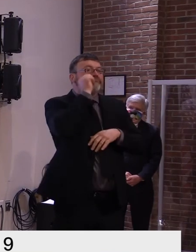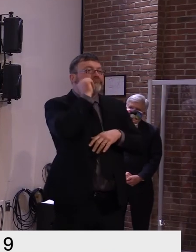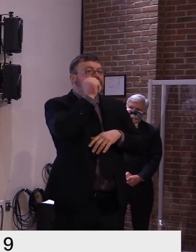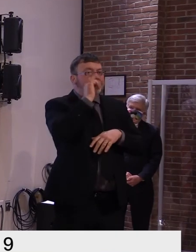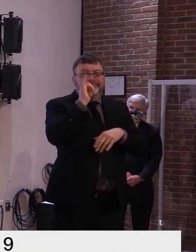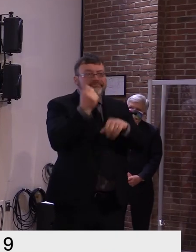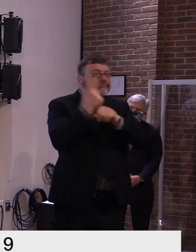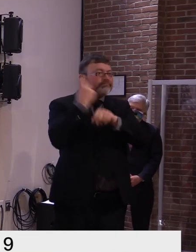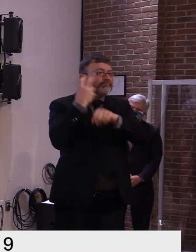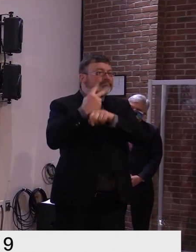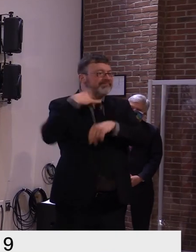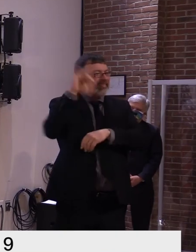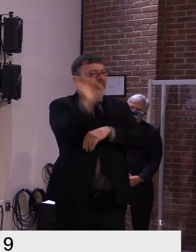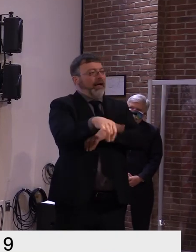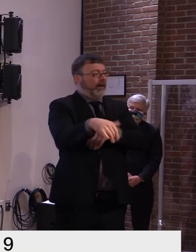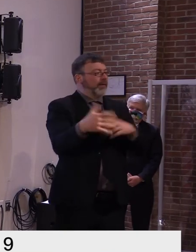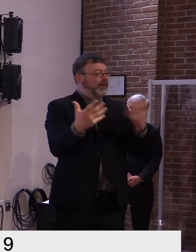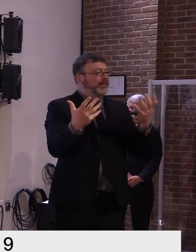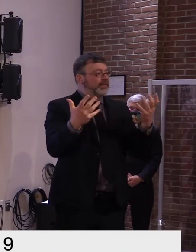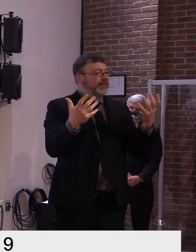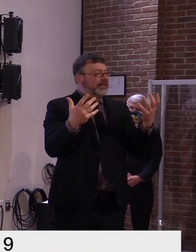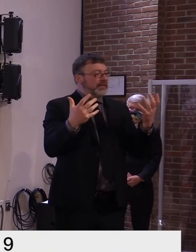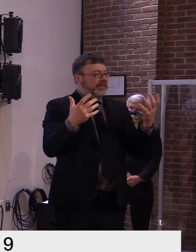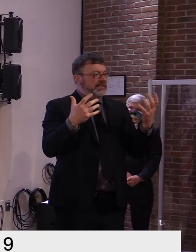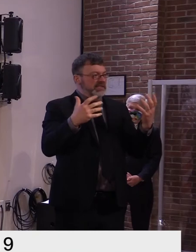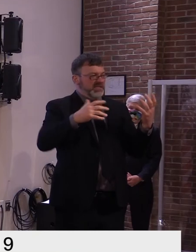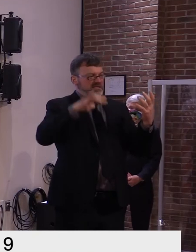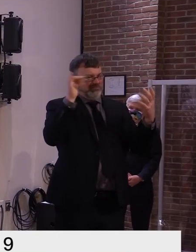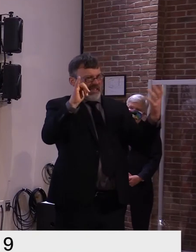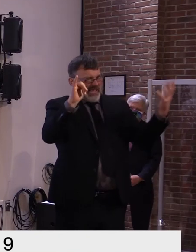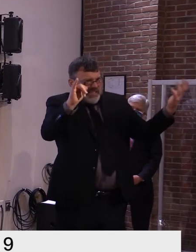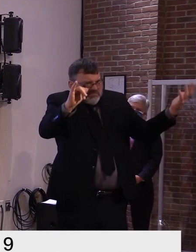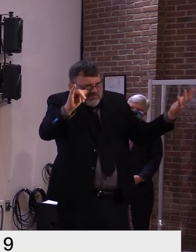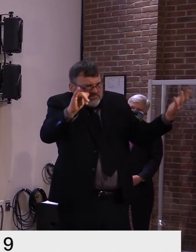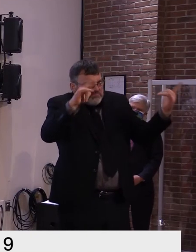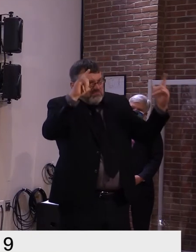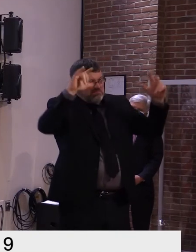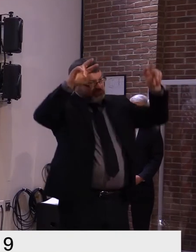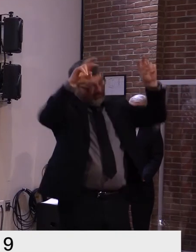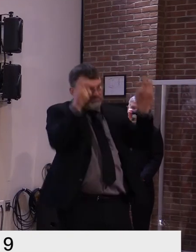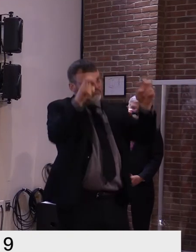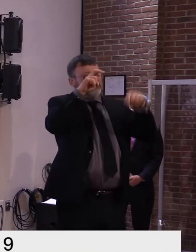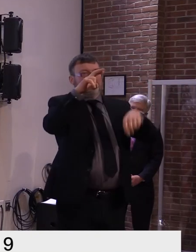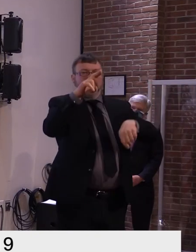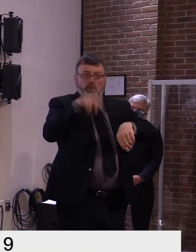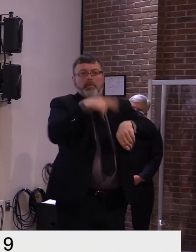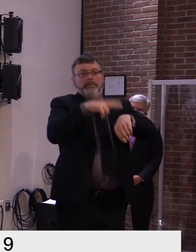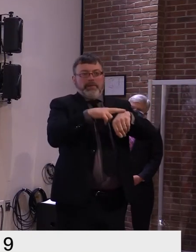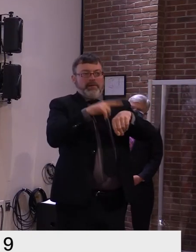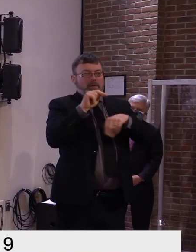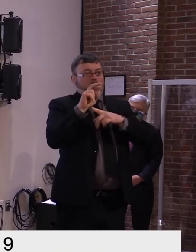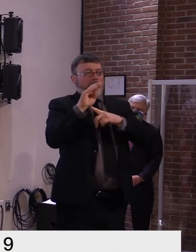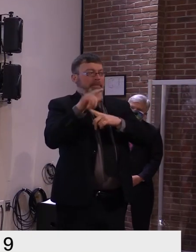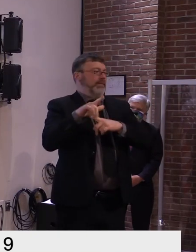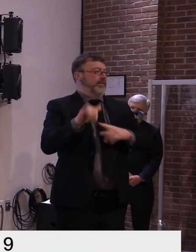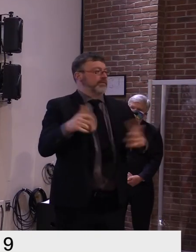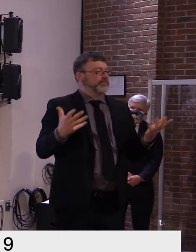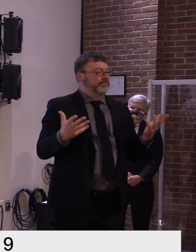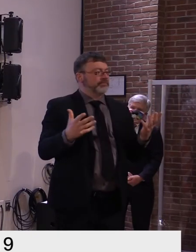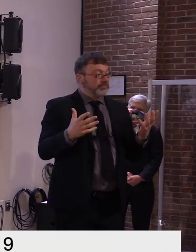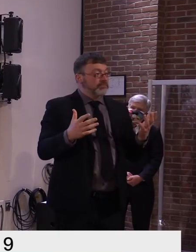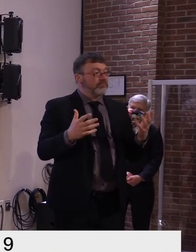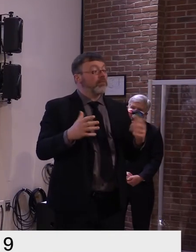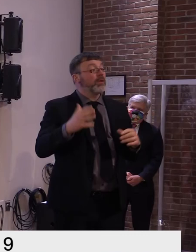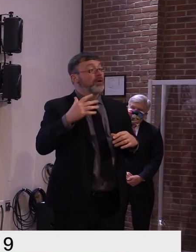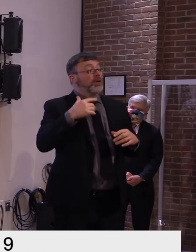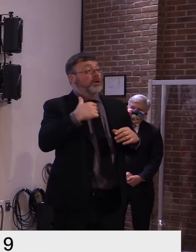If that's like the big picture normal. You know, I don't think most people think that the summer will be